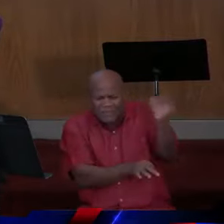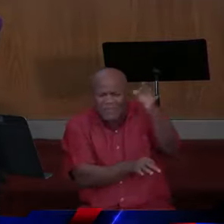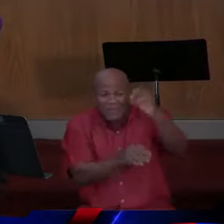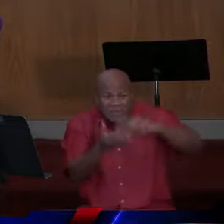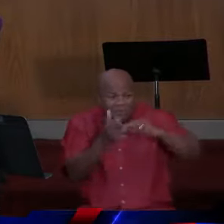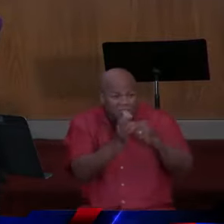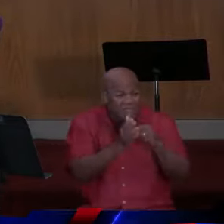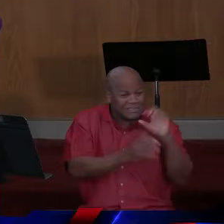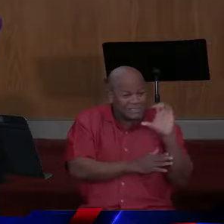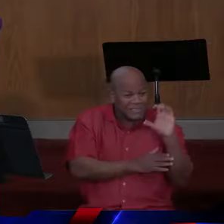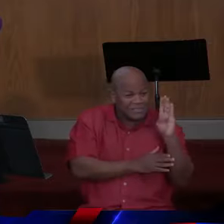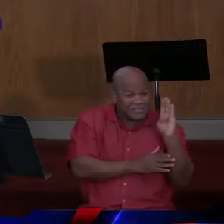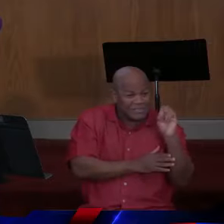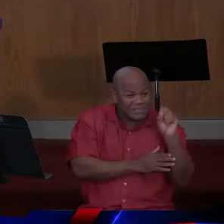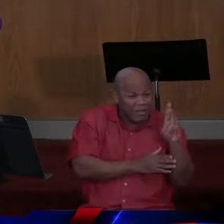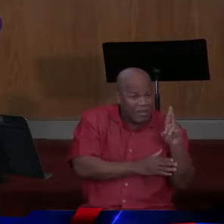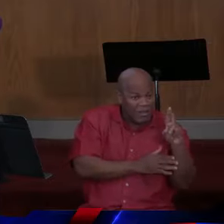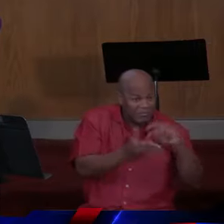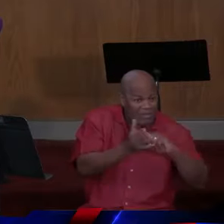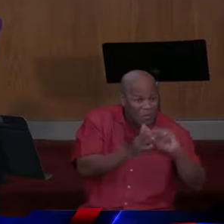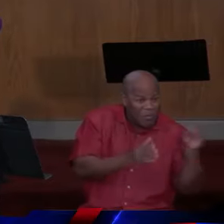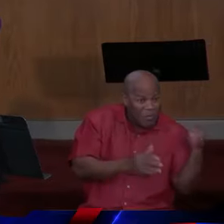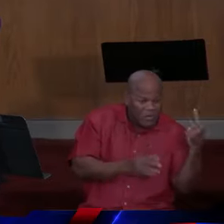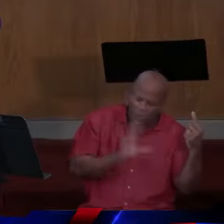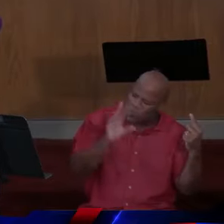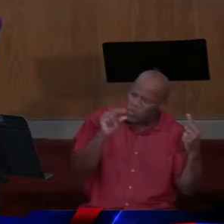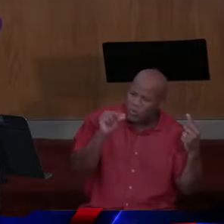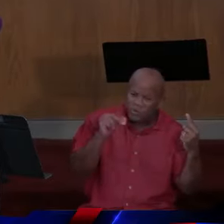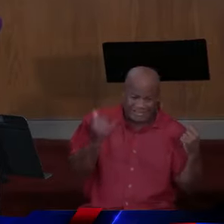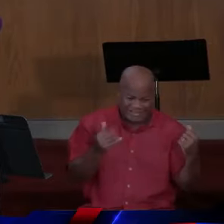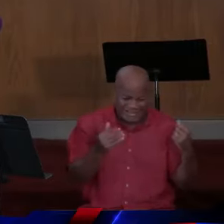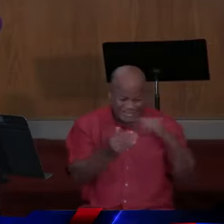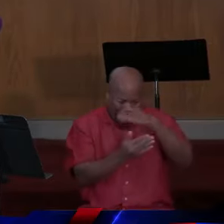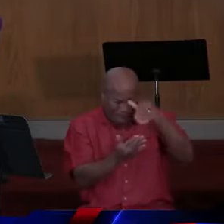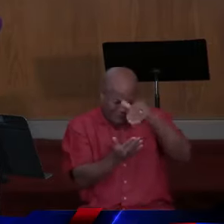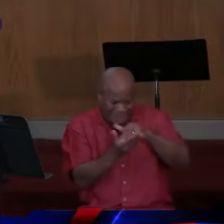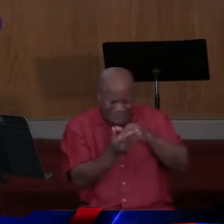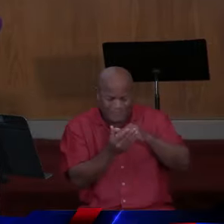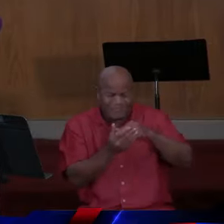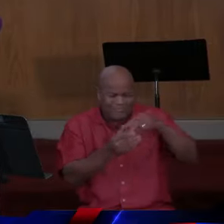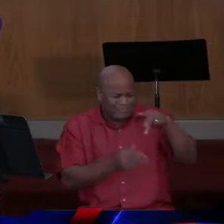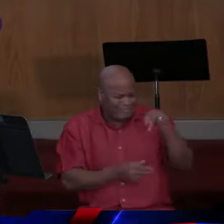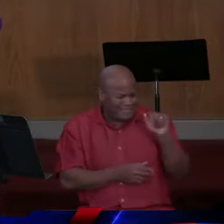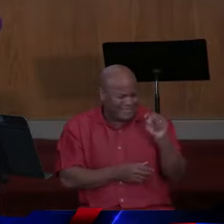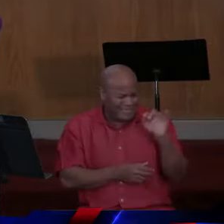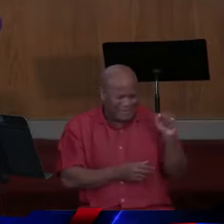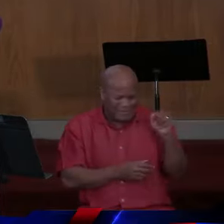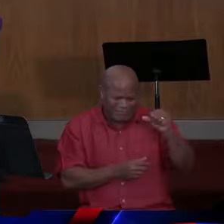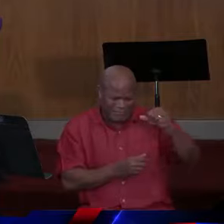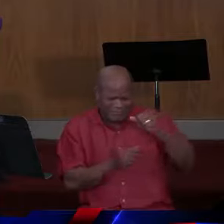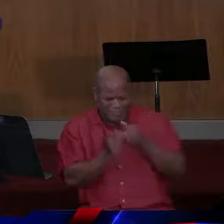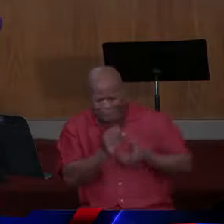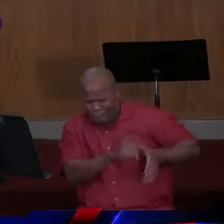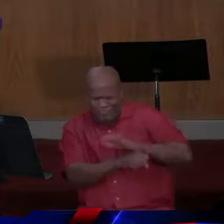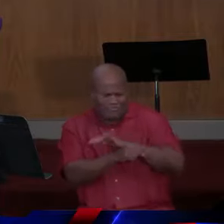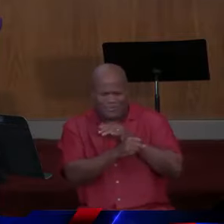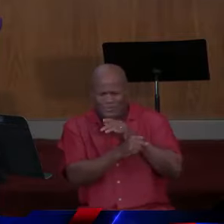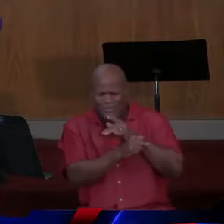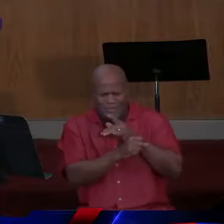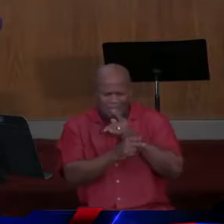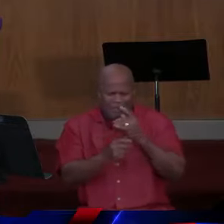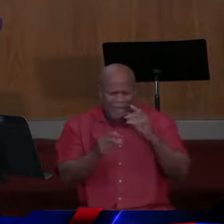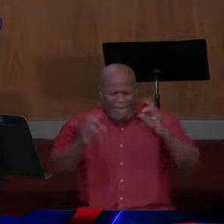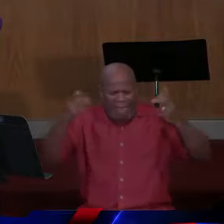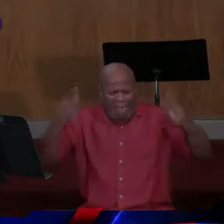about CBSR. In the midst of this pandemic crisis that got everybody on edge, listen, we are